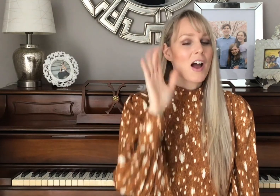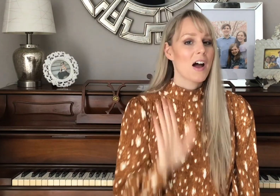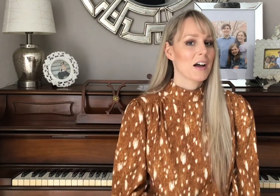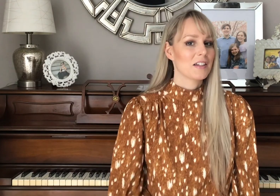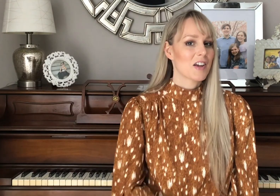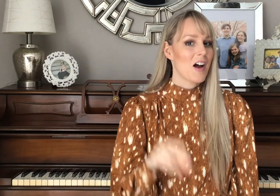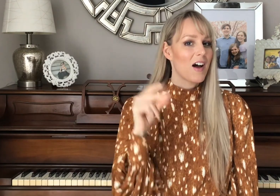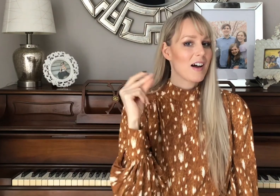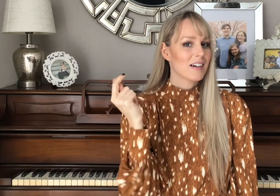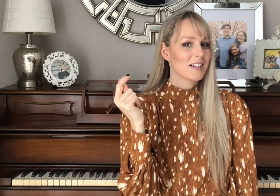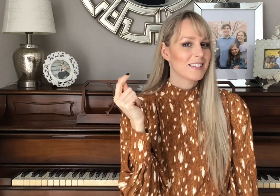a dog.